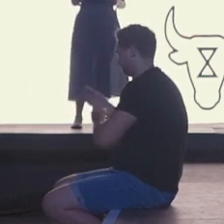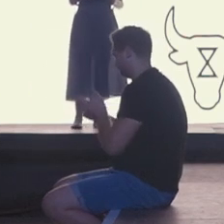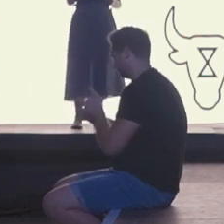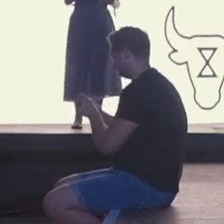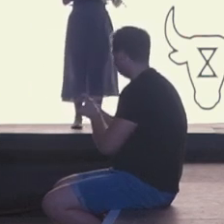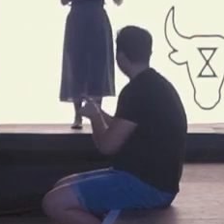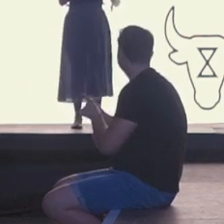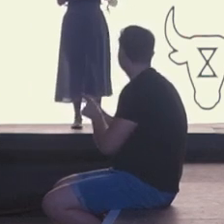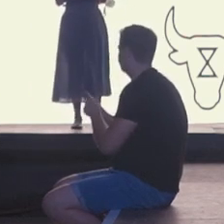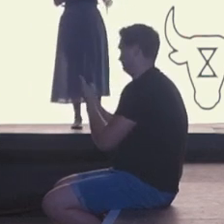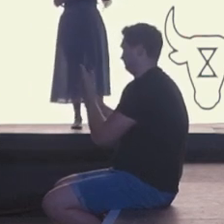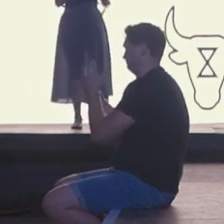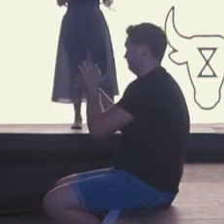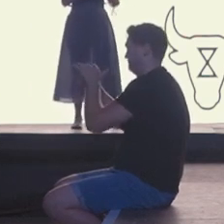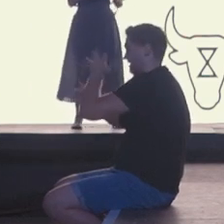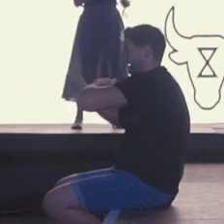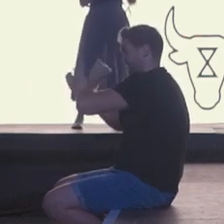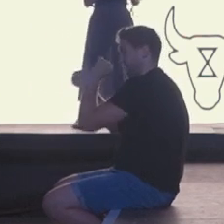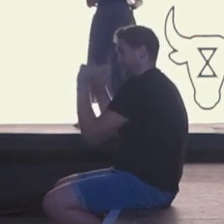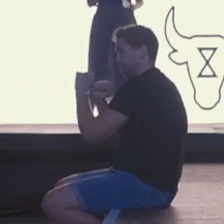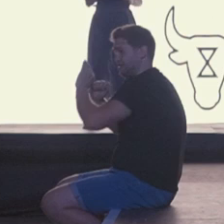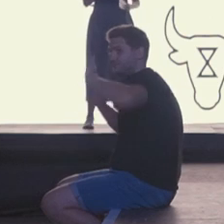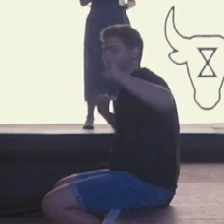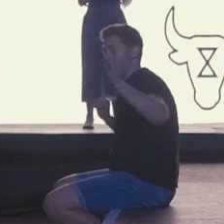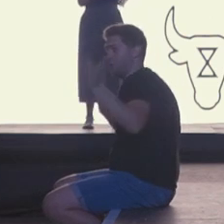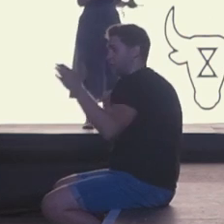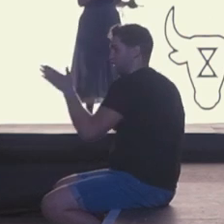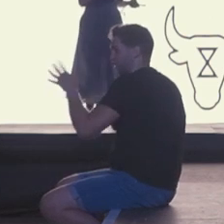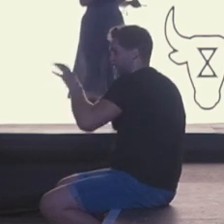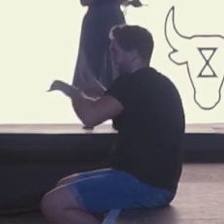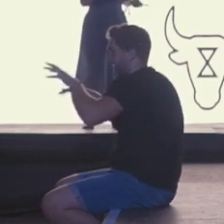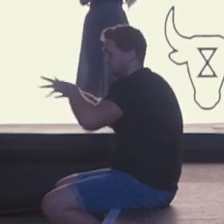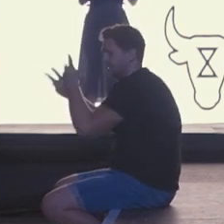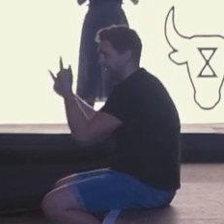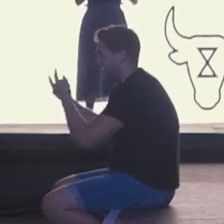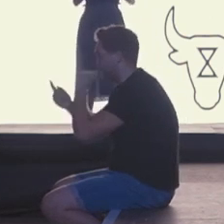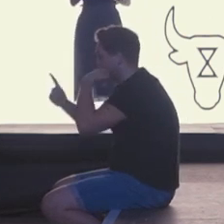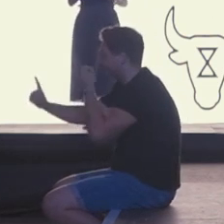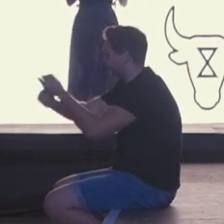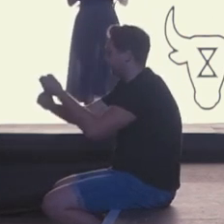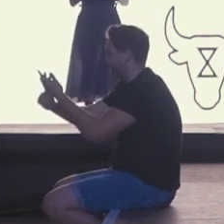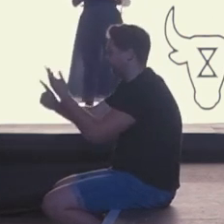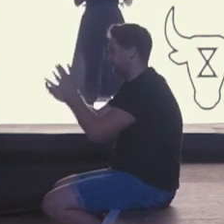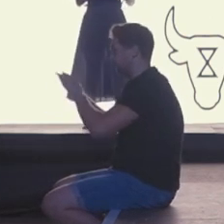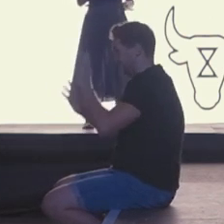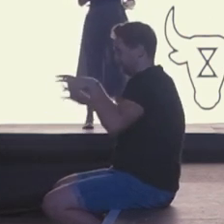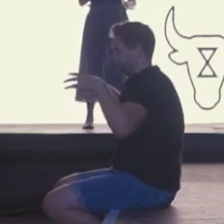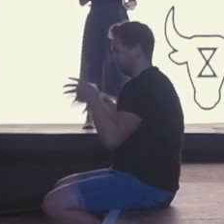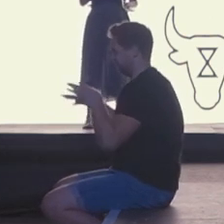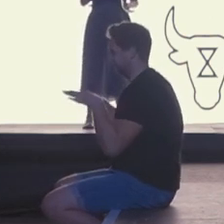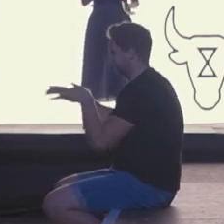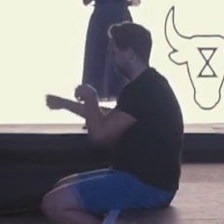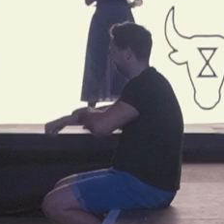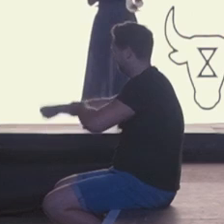from the fact that climate change affects literally every living being on this planet, and that we need all of us to come together to tackle